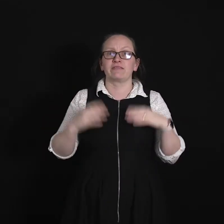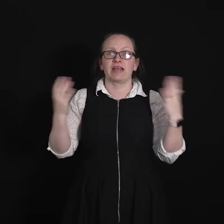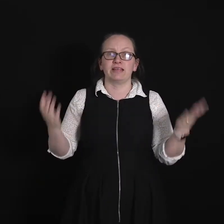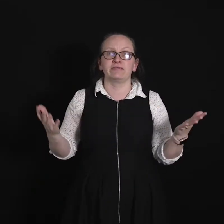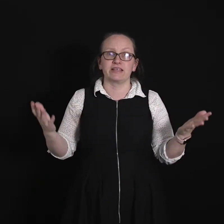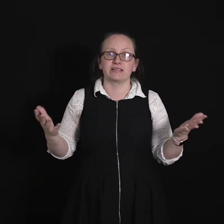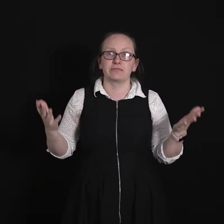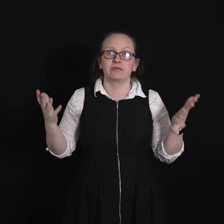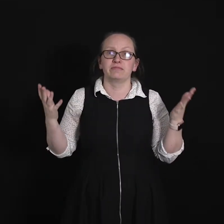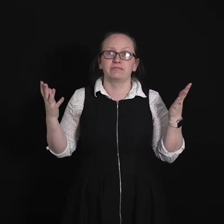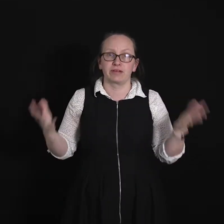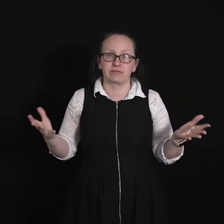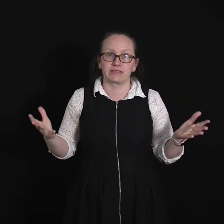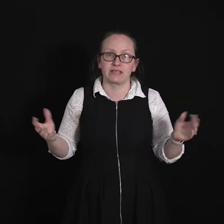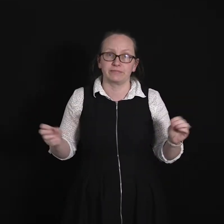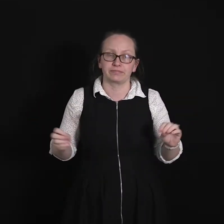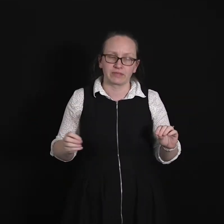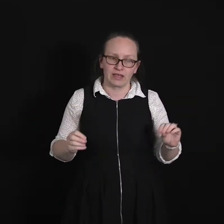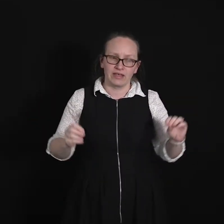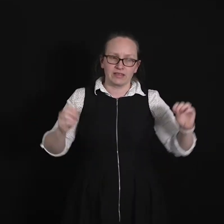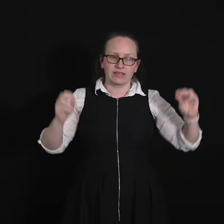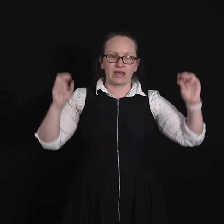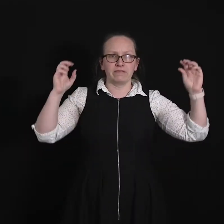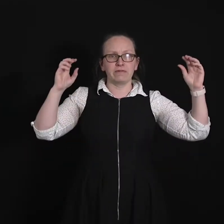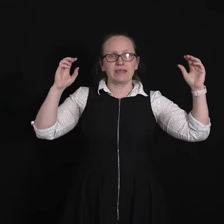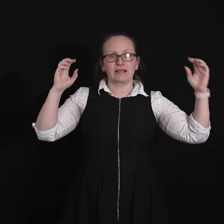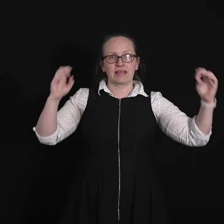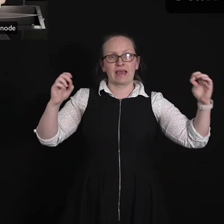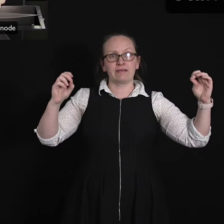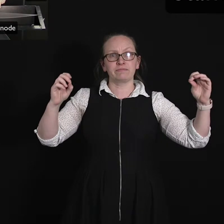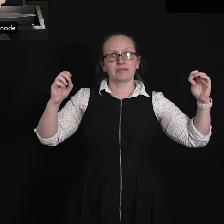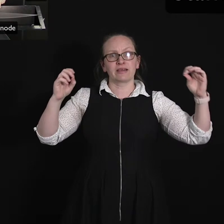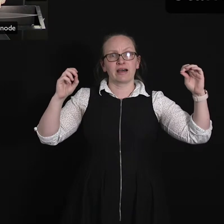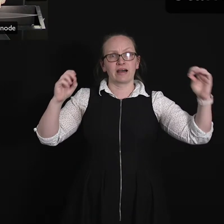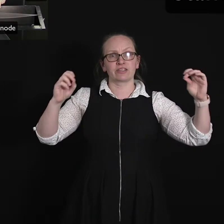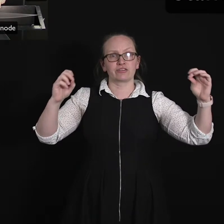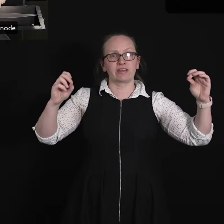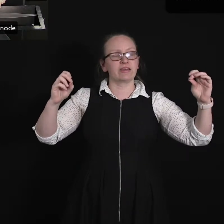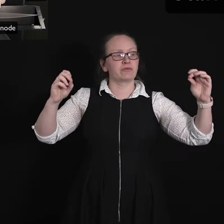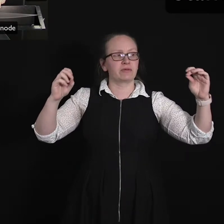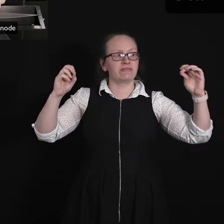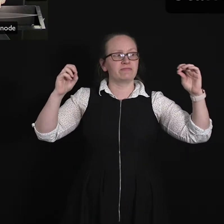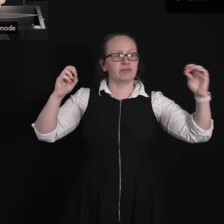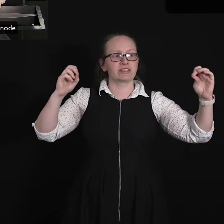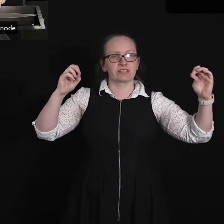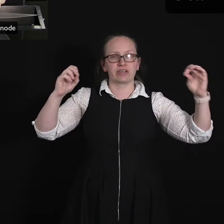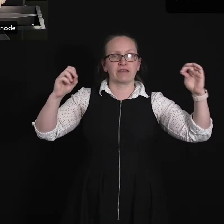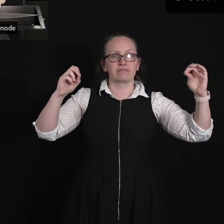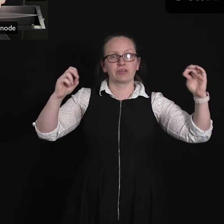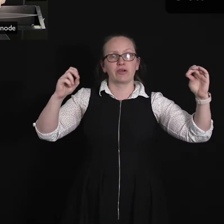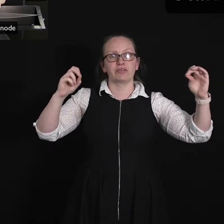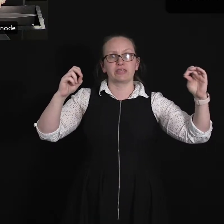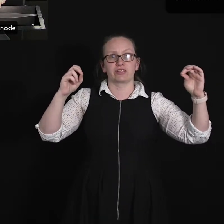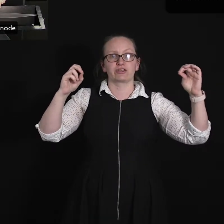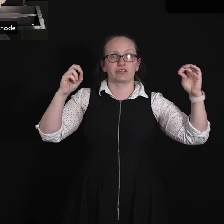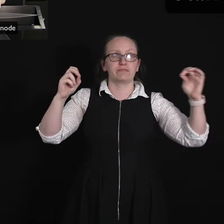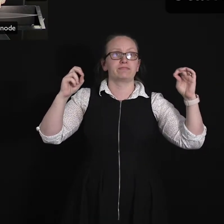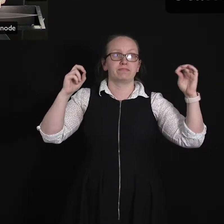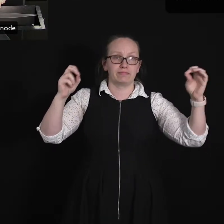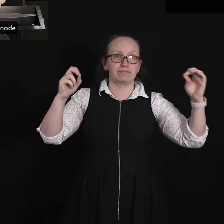any reasonable frequency. Now if we clamped our string, we force it to have nodes at the two